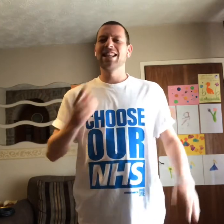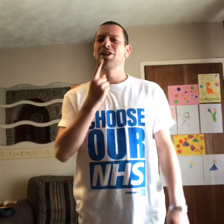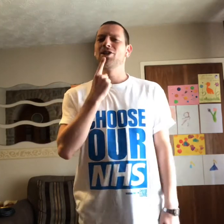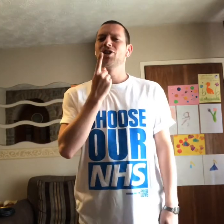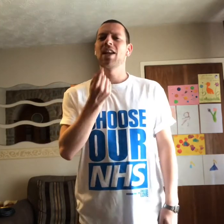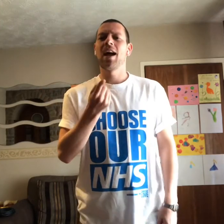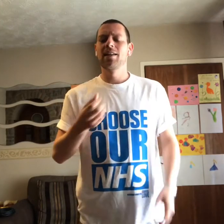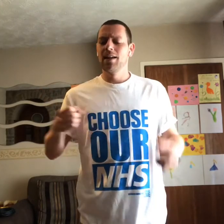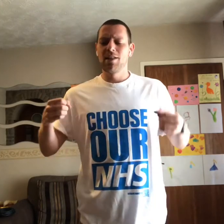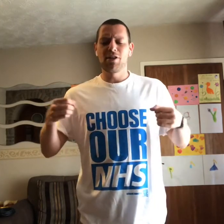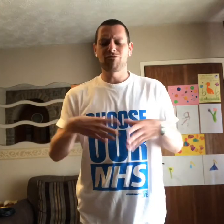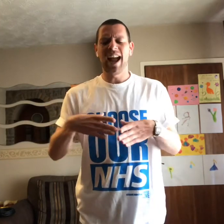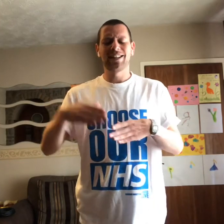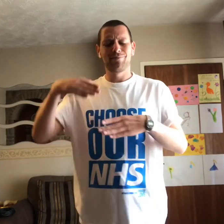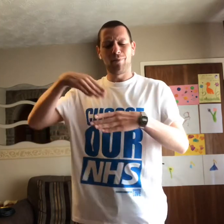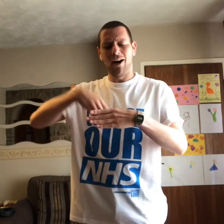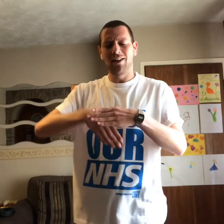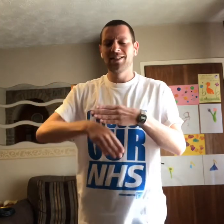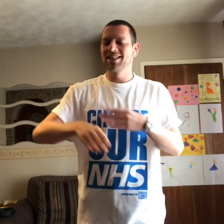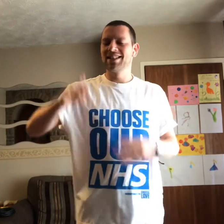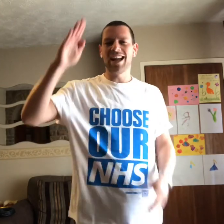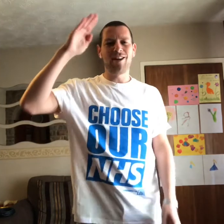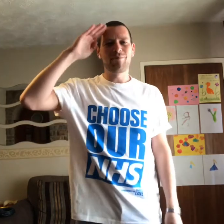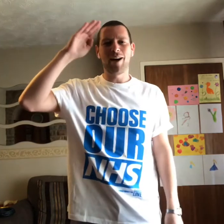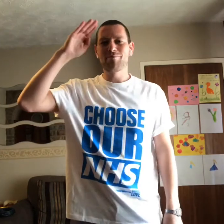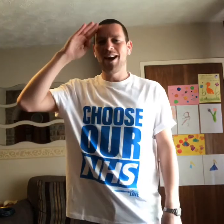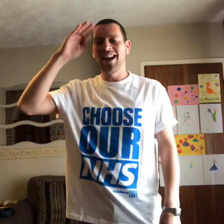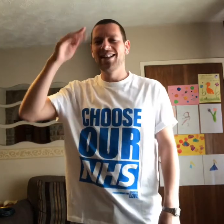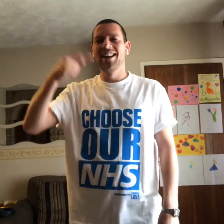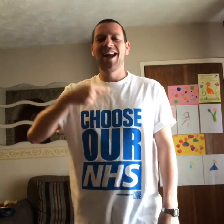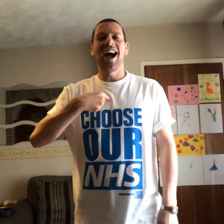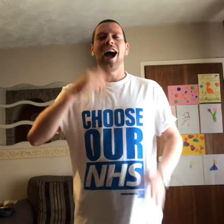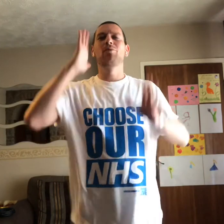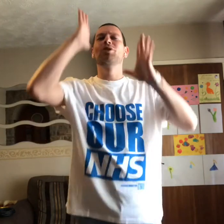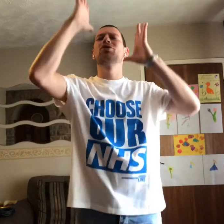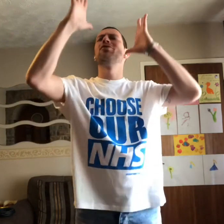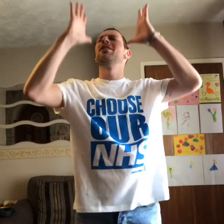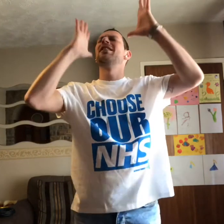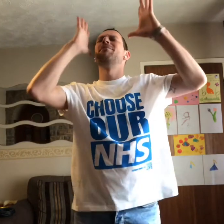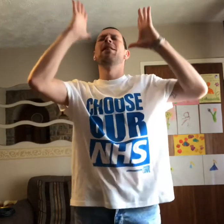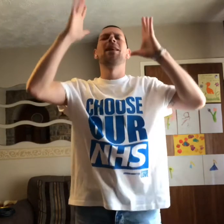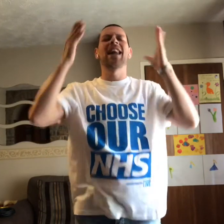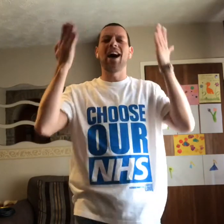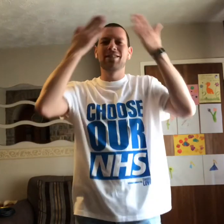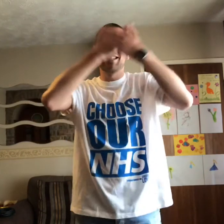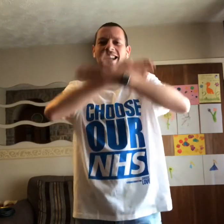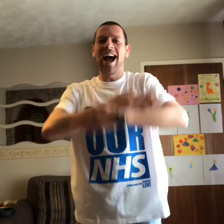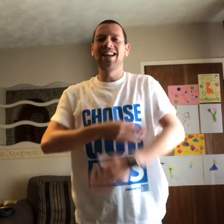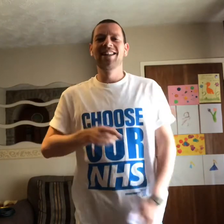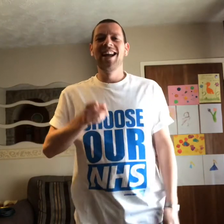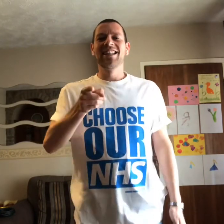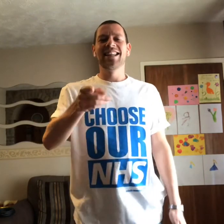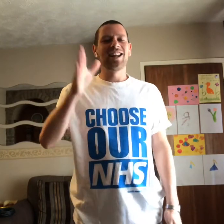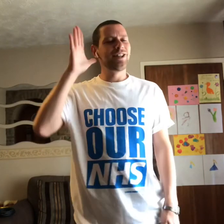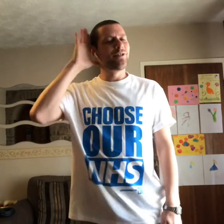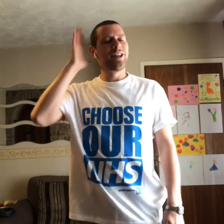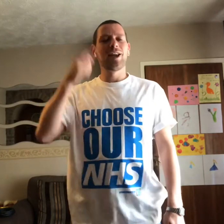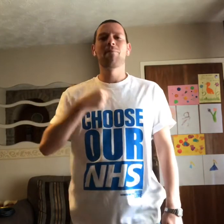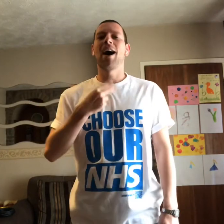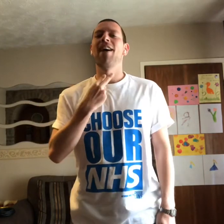didn't say were wrecking balls inside my brain I will scream out loud tonight, can you hear my